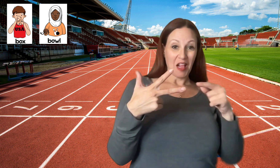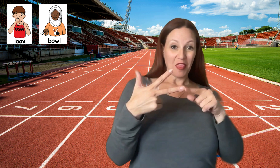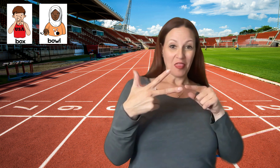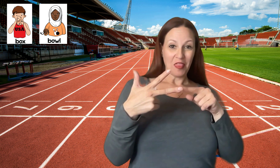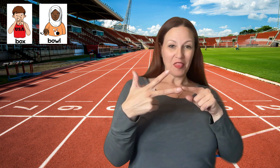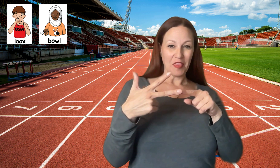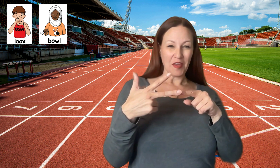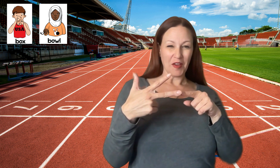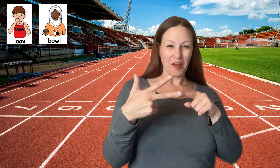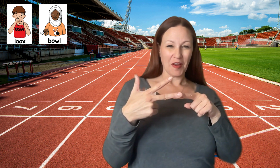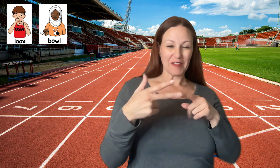Third,